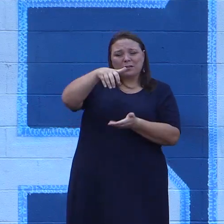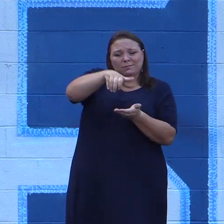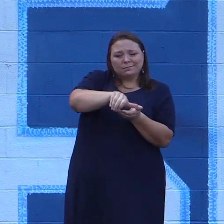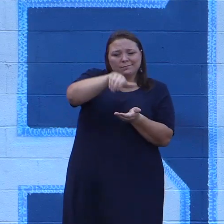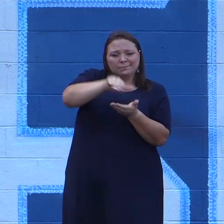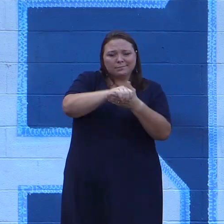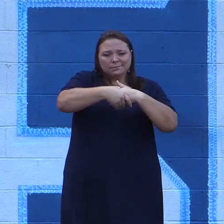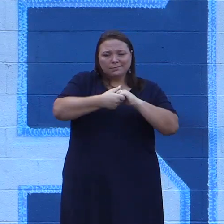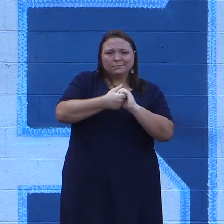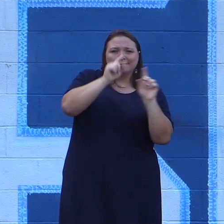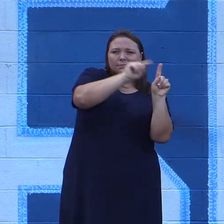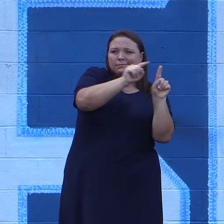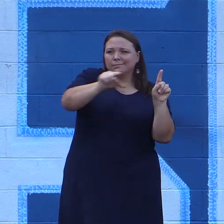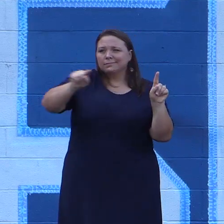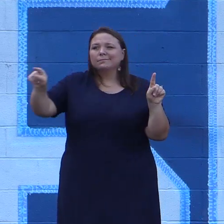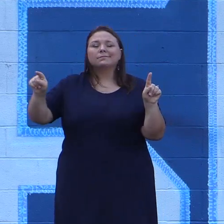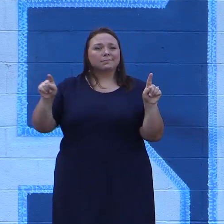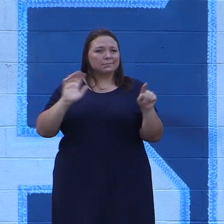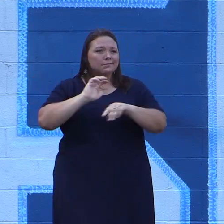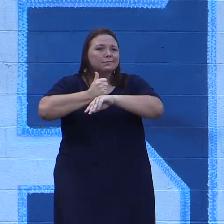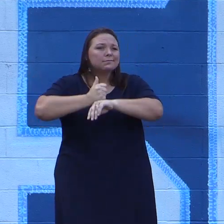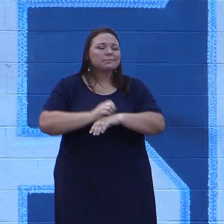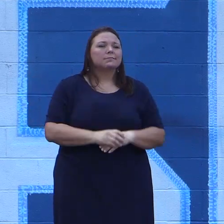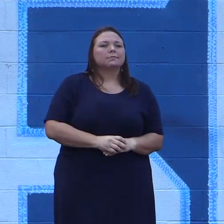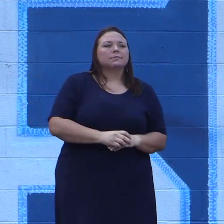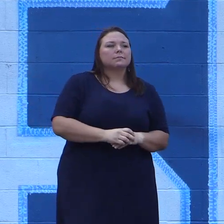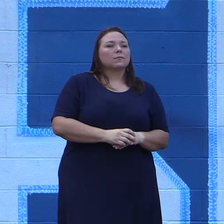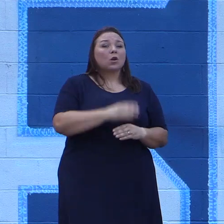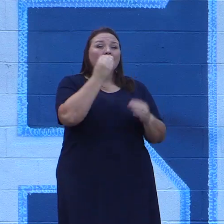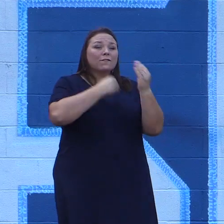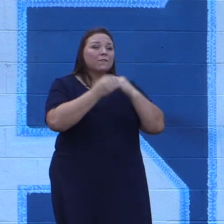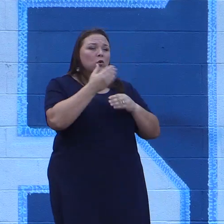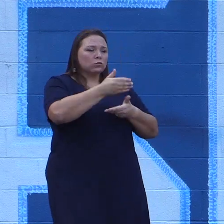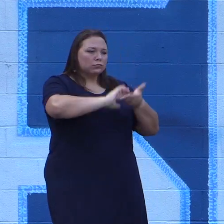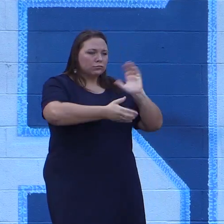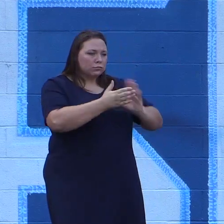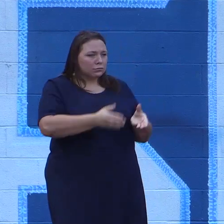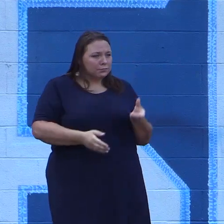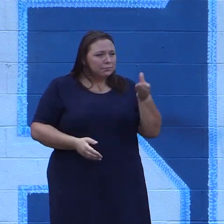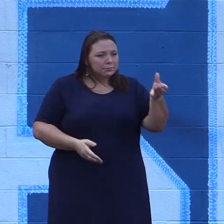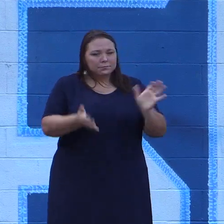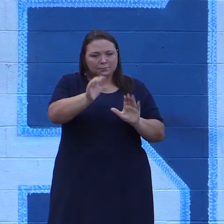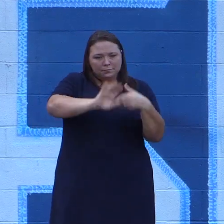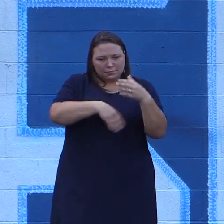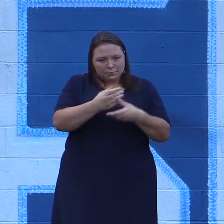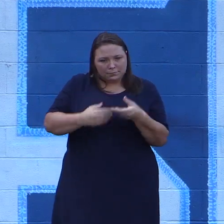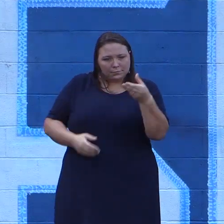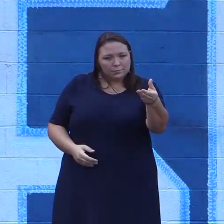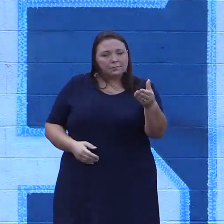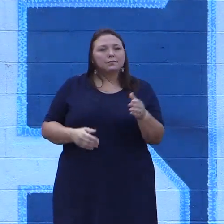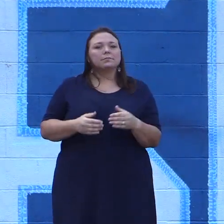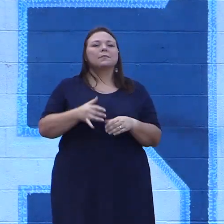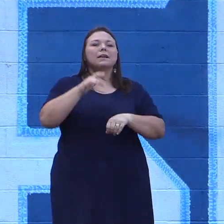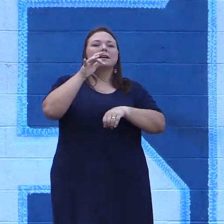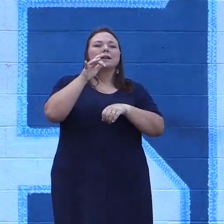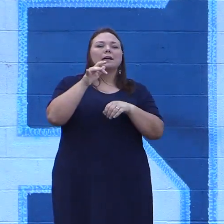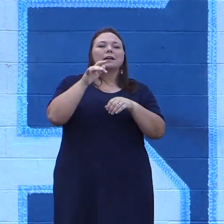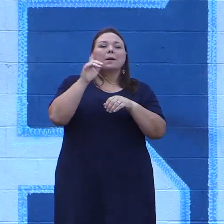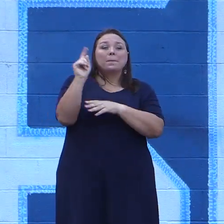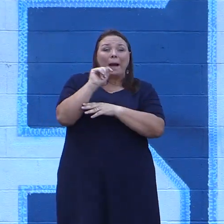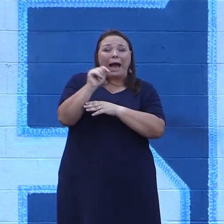we installed at the stadium this offseason, individually wrapped food at the concession stands, and touchless bathroom